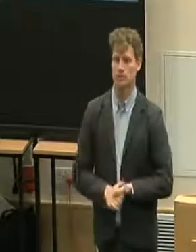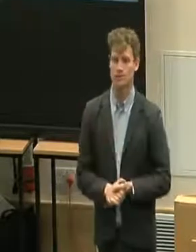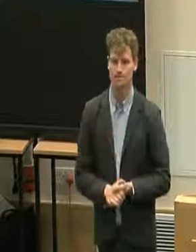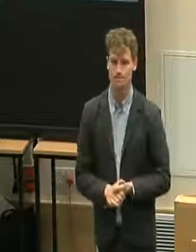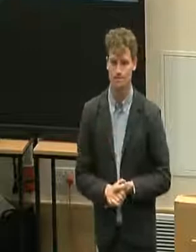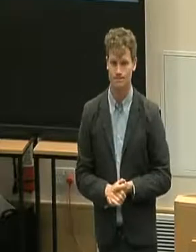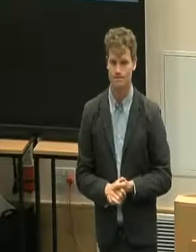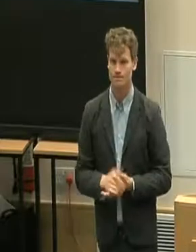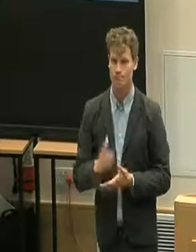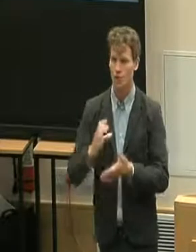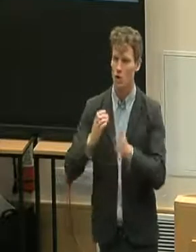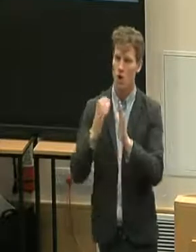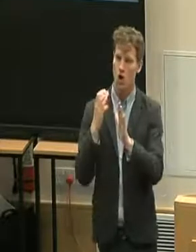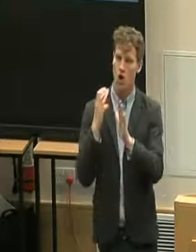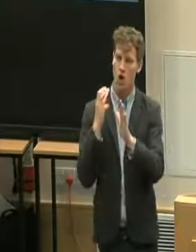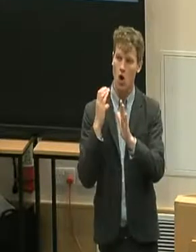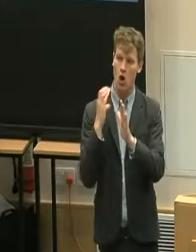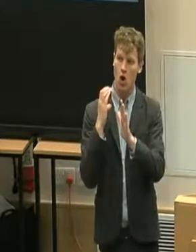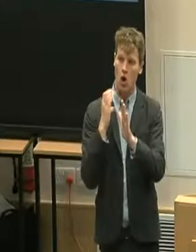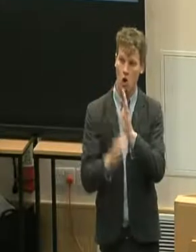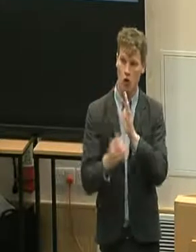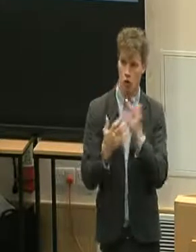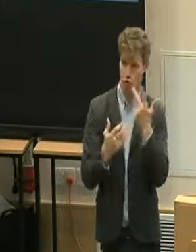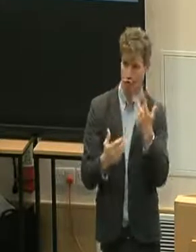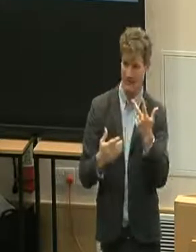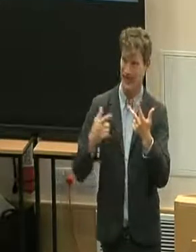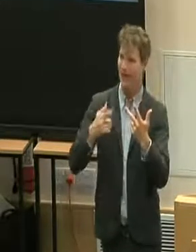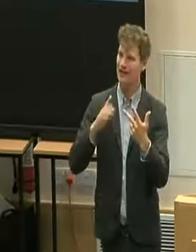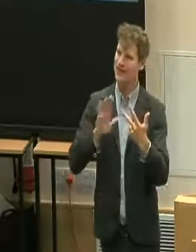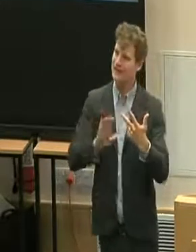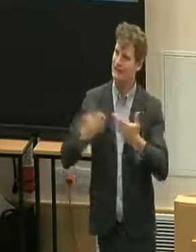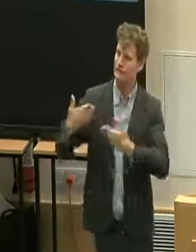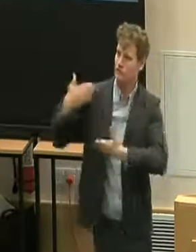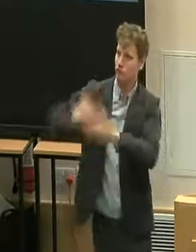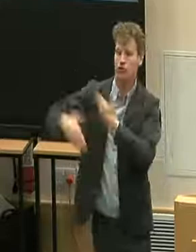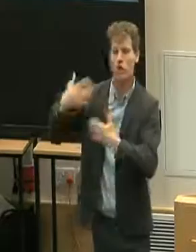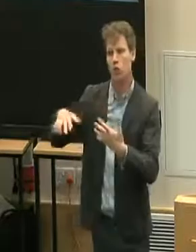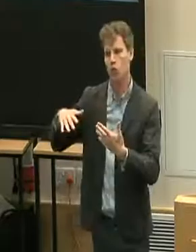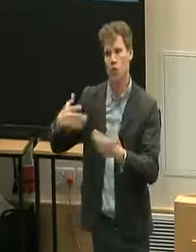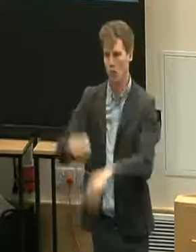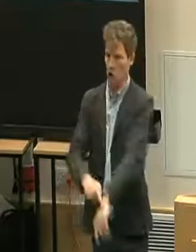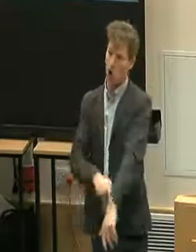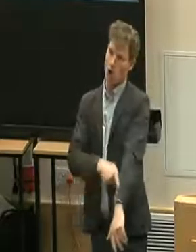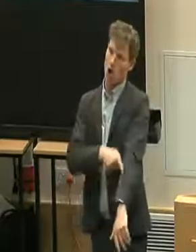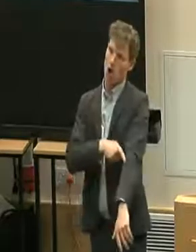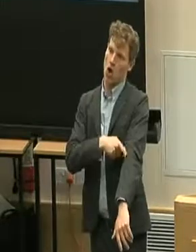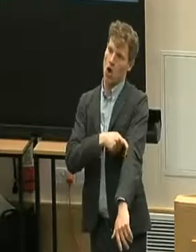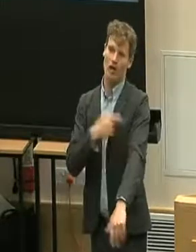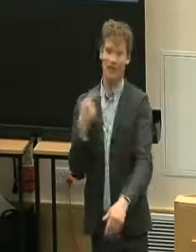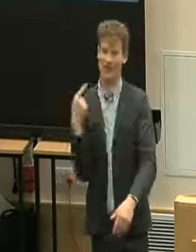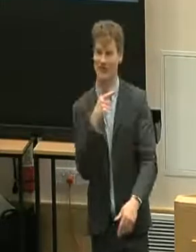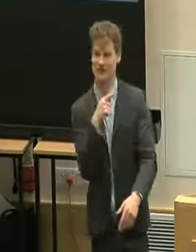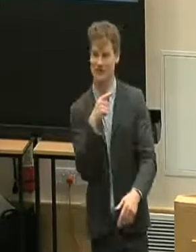in Article 3, and this long and convoluted phrase, stolen from the Canadian